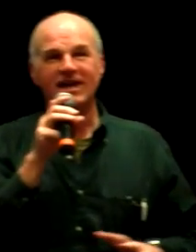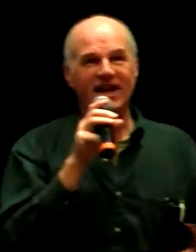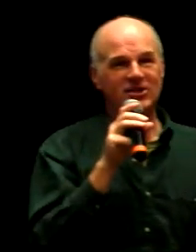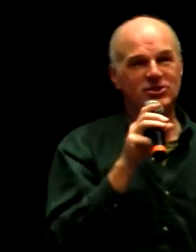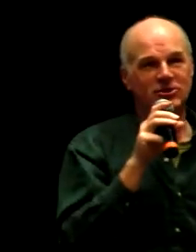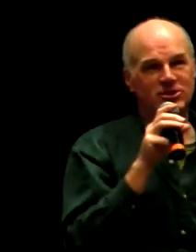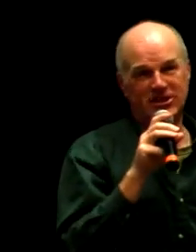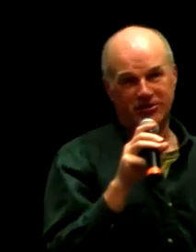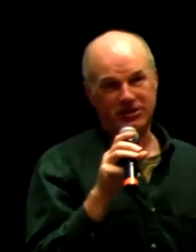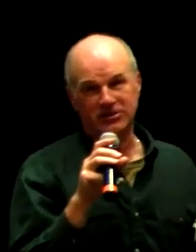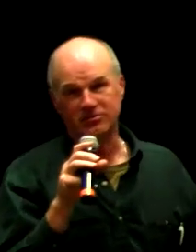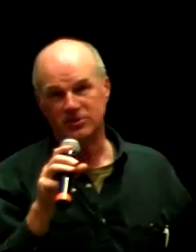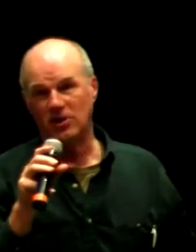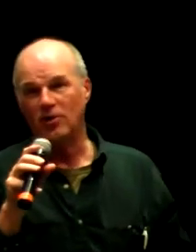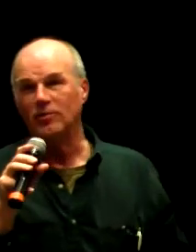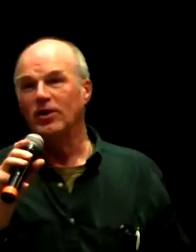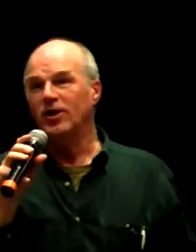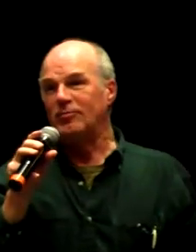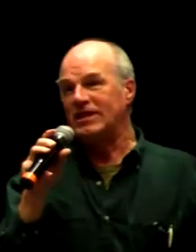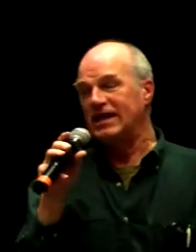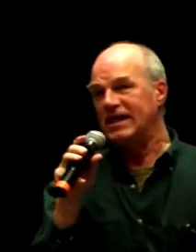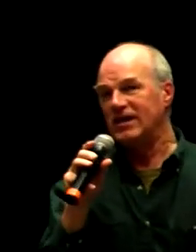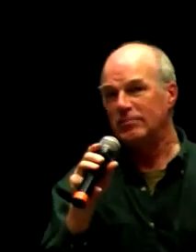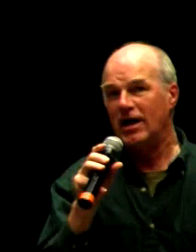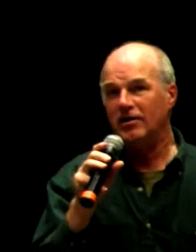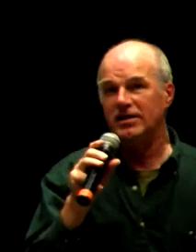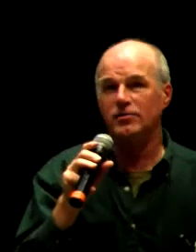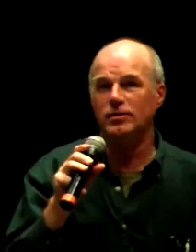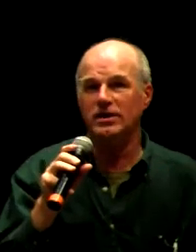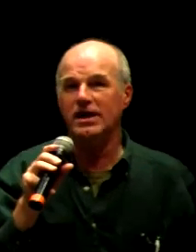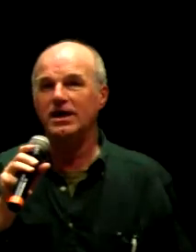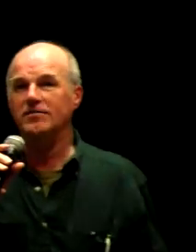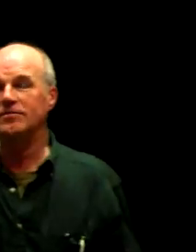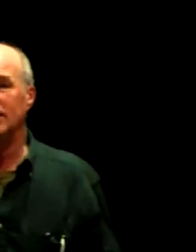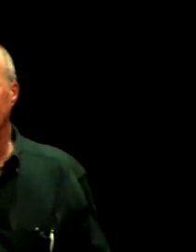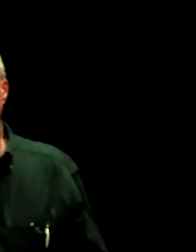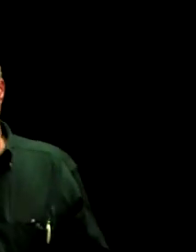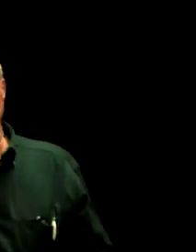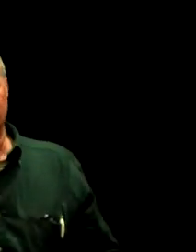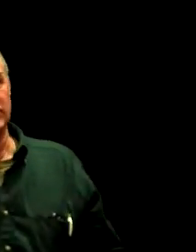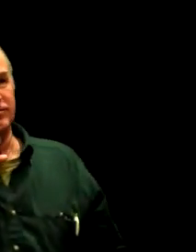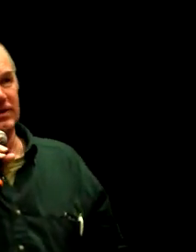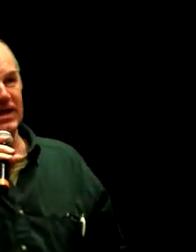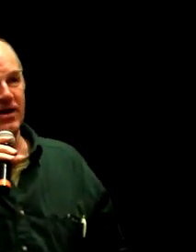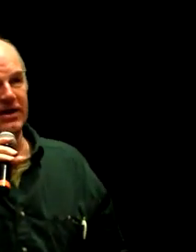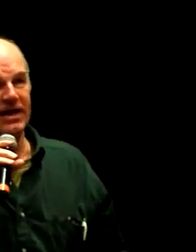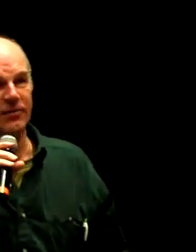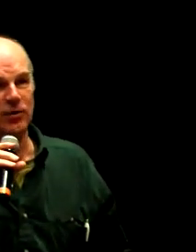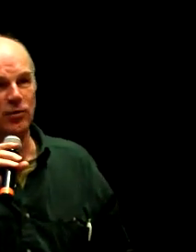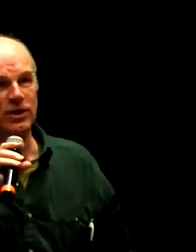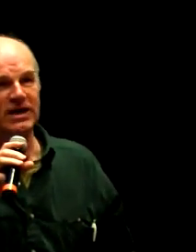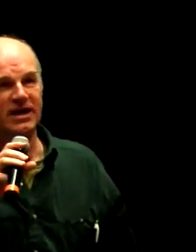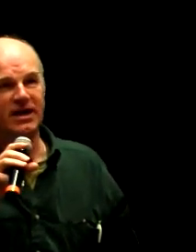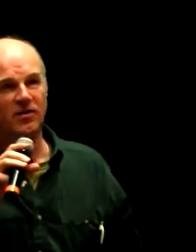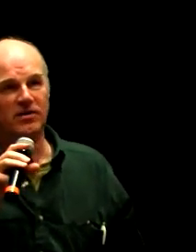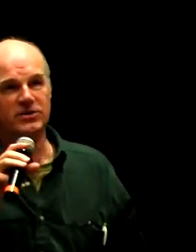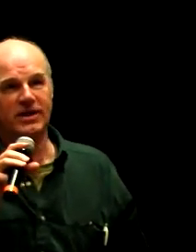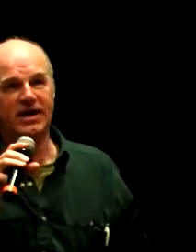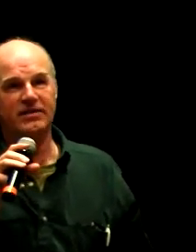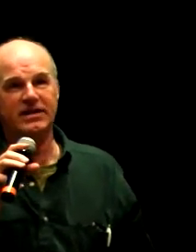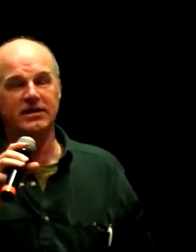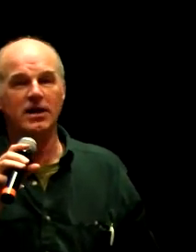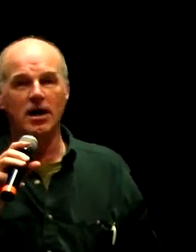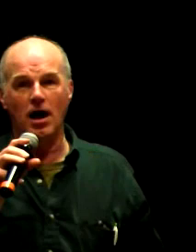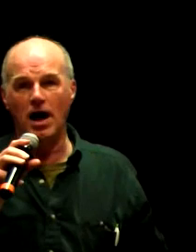for next year's series. So be thinking about it. We'll have forms for you to fill out, and we're working on